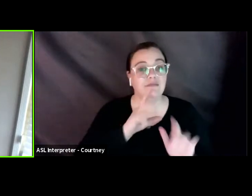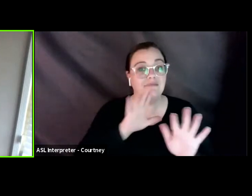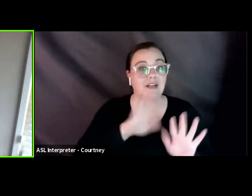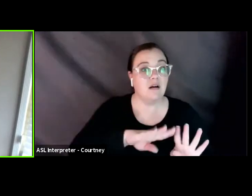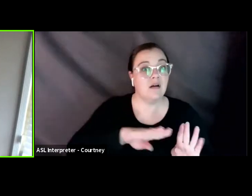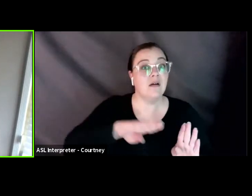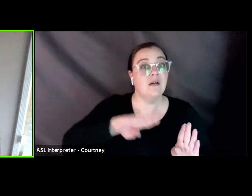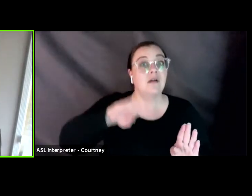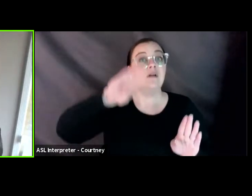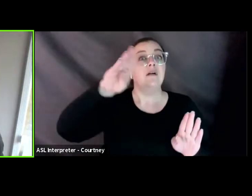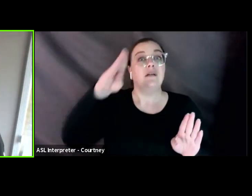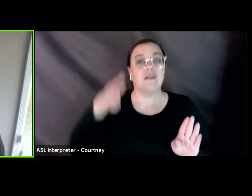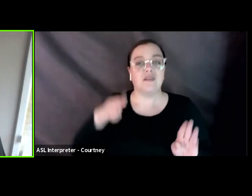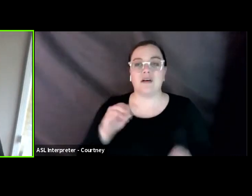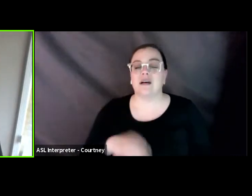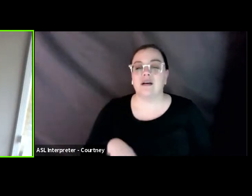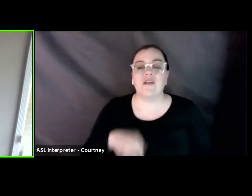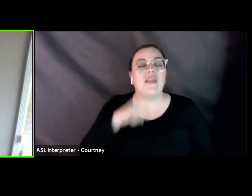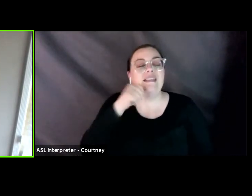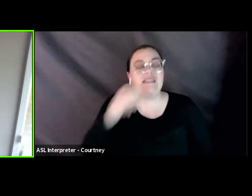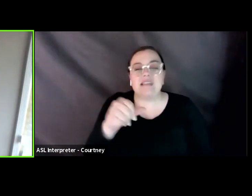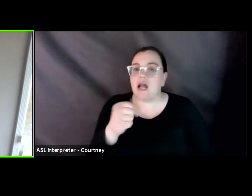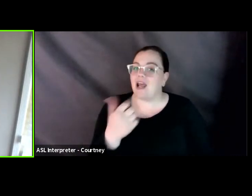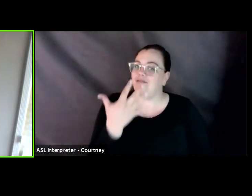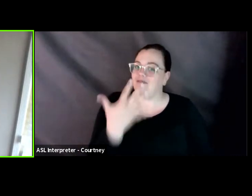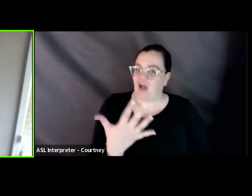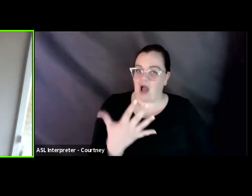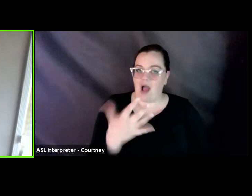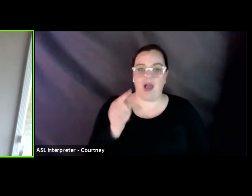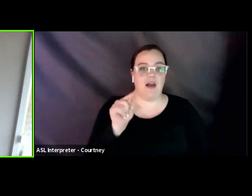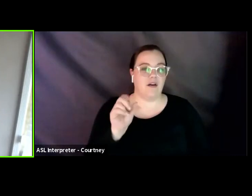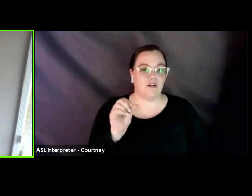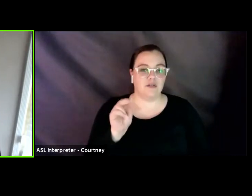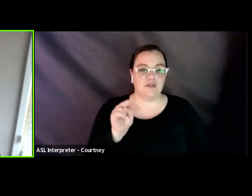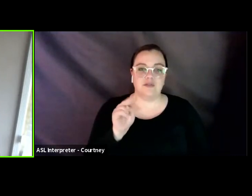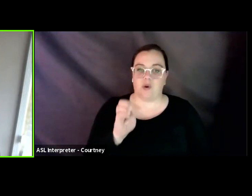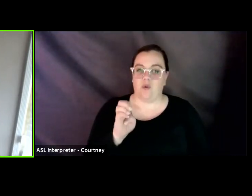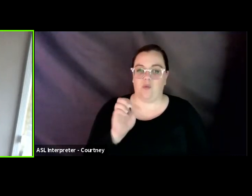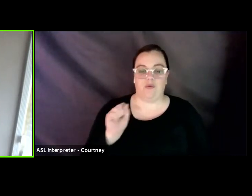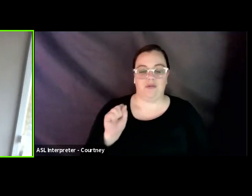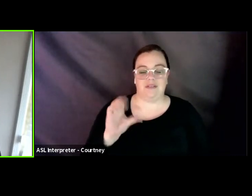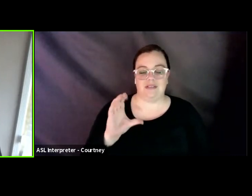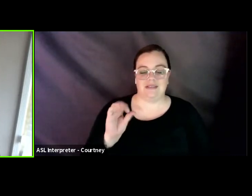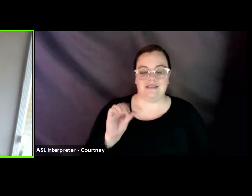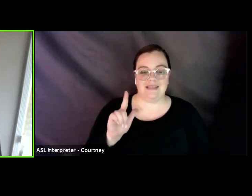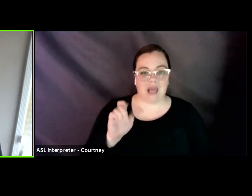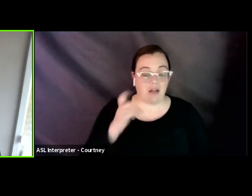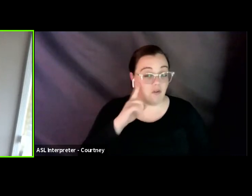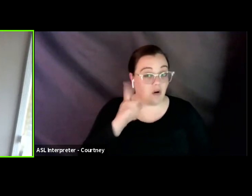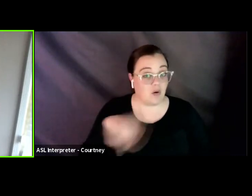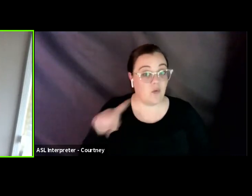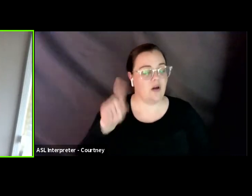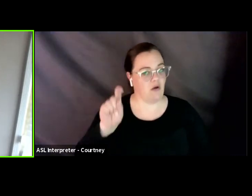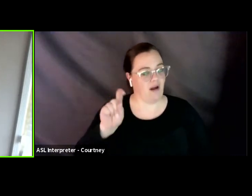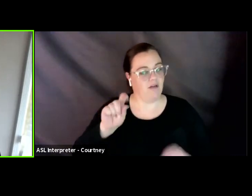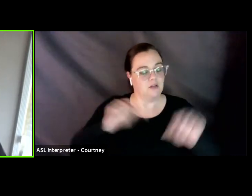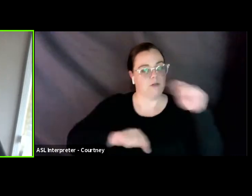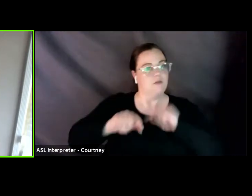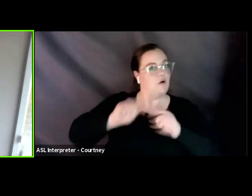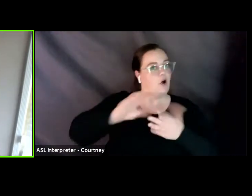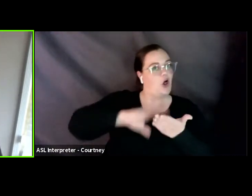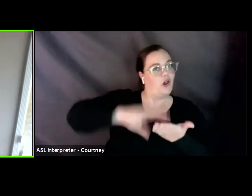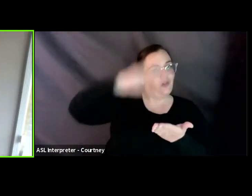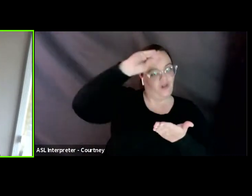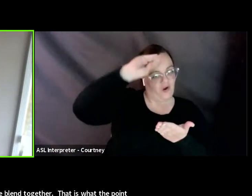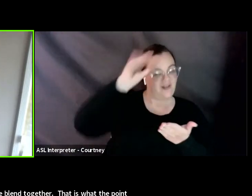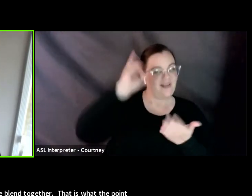that's not a 5-tone scale for somebody that doesn't have the blend together. But that is what the point of the blend is to take care of any